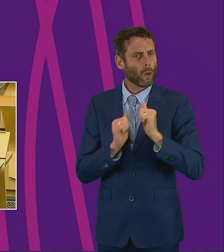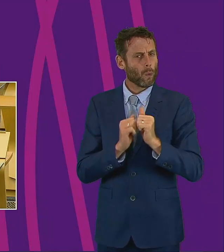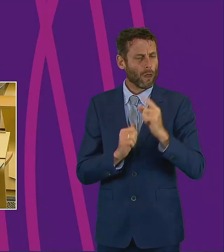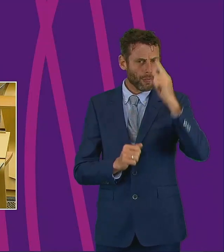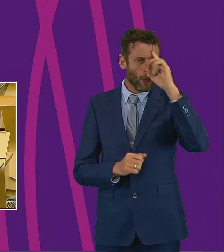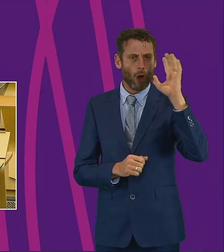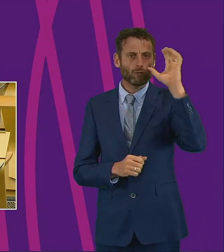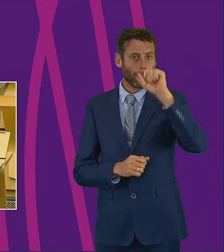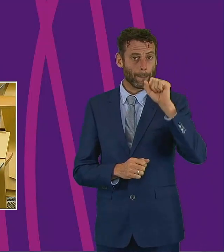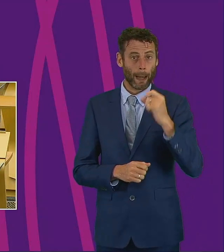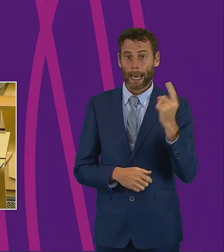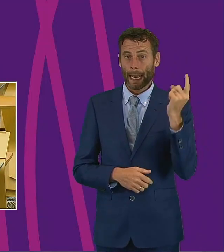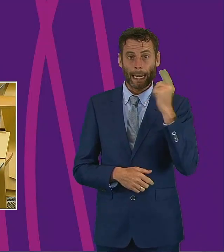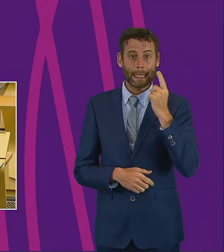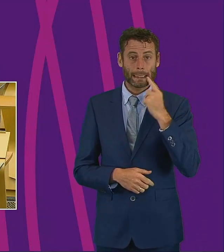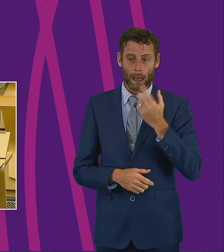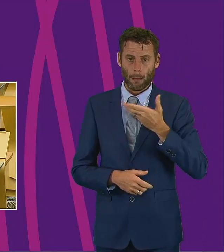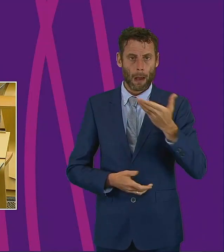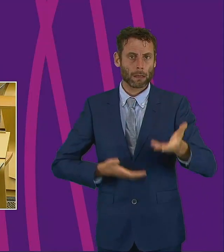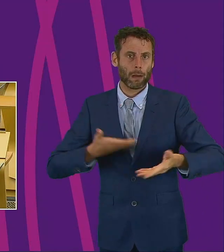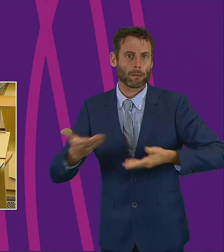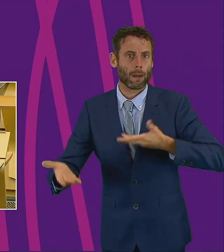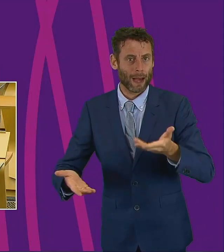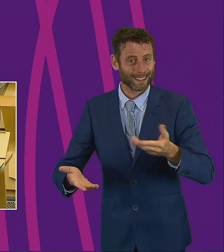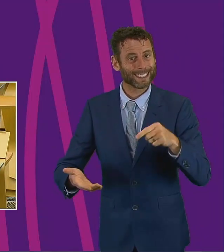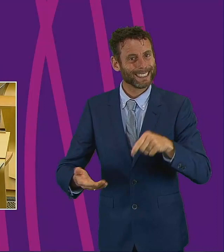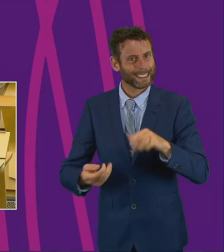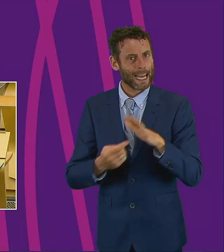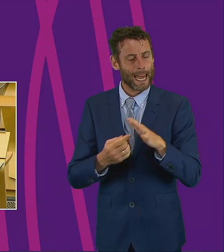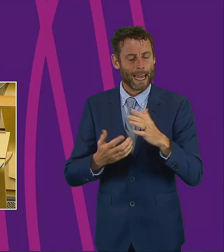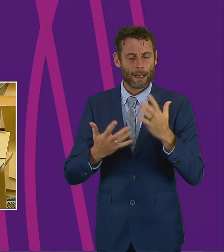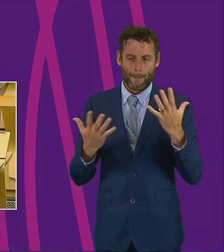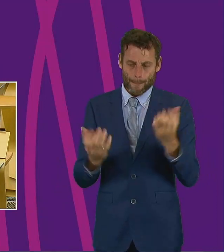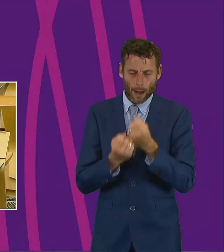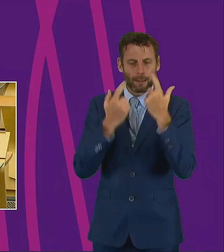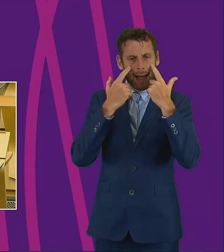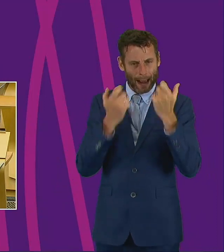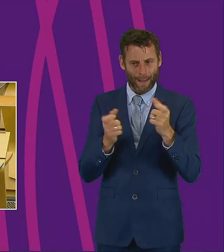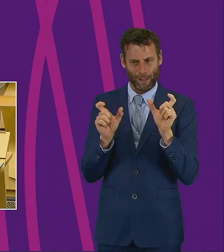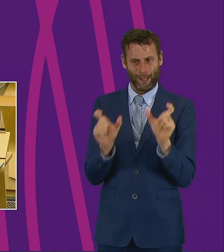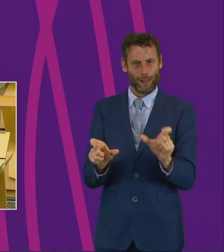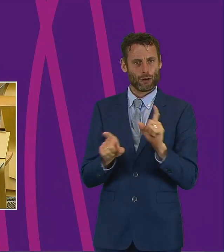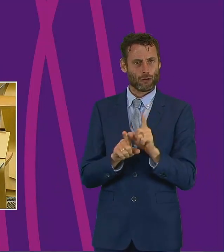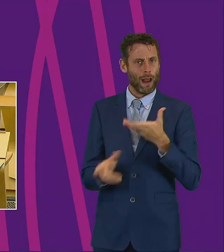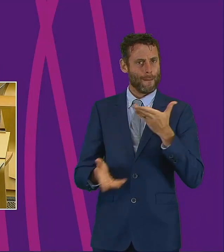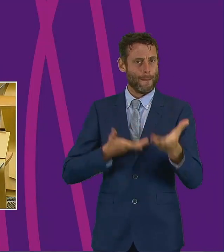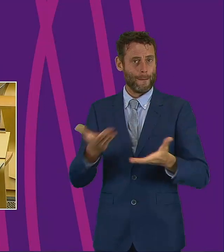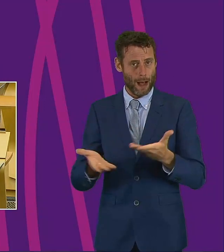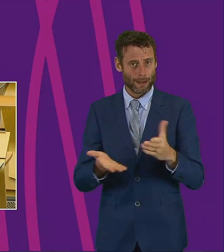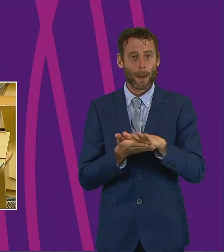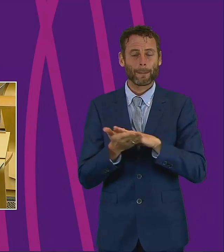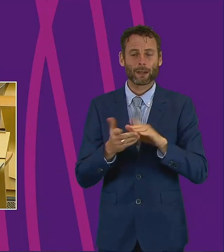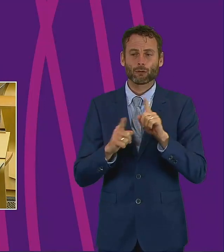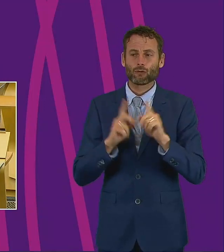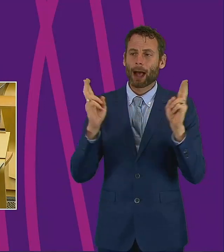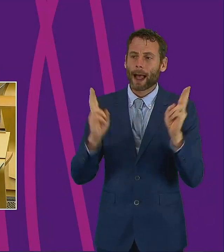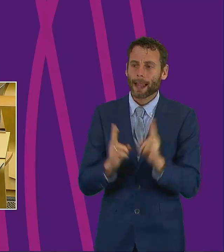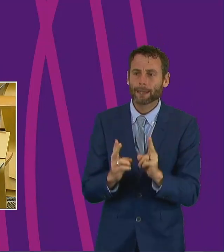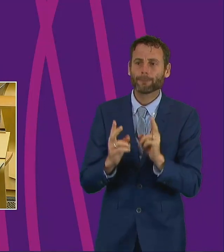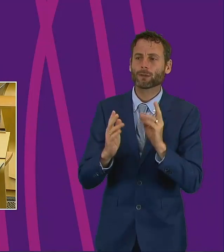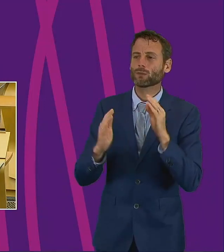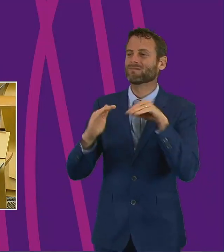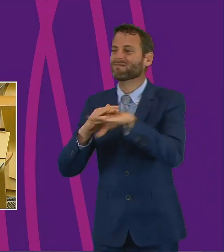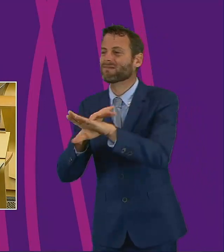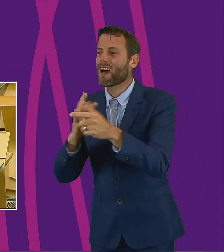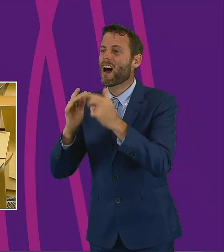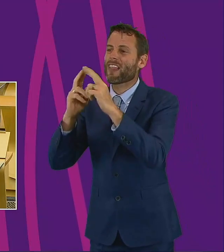part in keeping the virus under control. Amongst other things, that means following the restrictions on household and social gatherings. And more